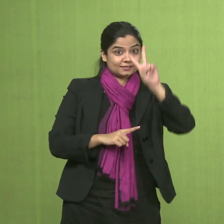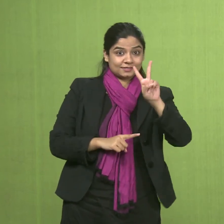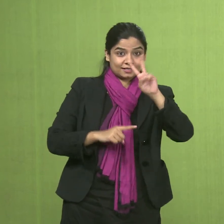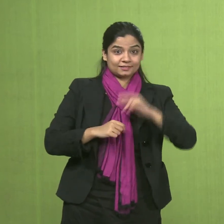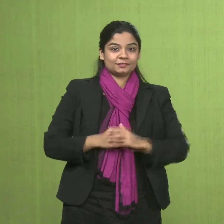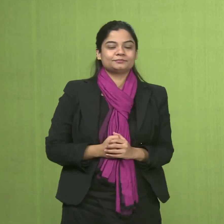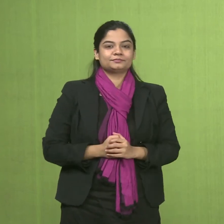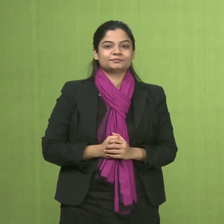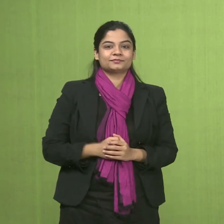Second,